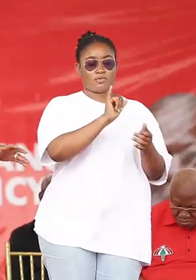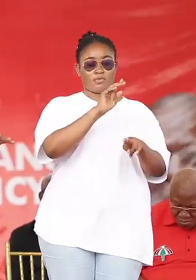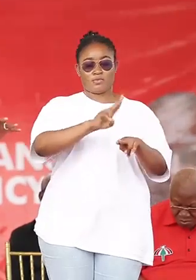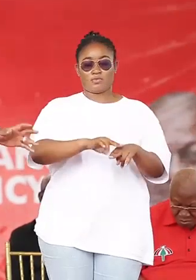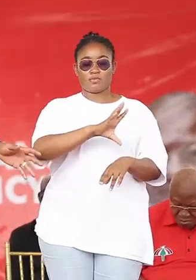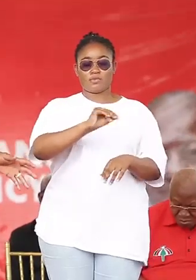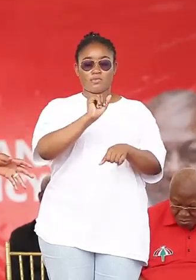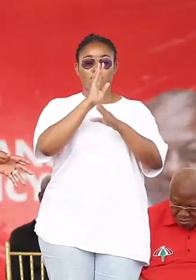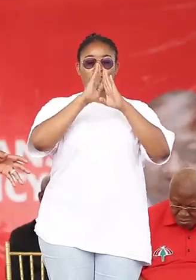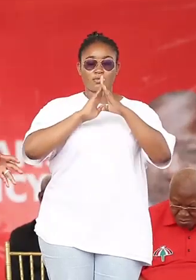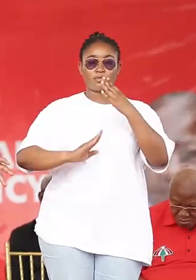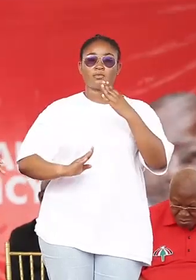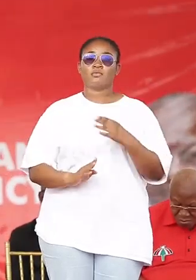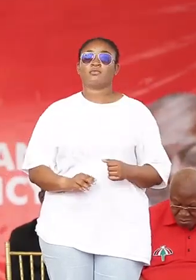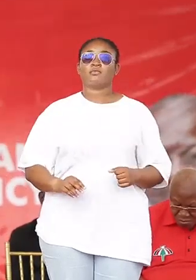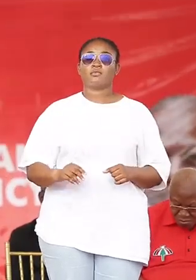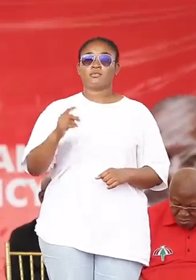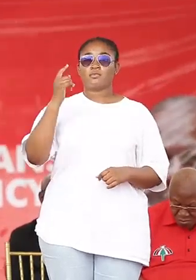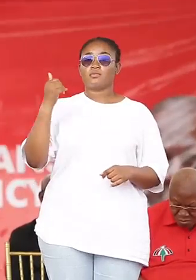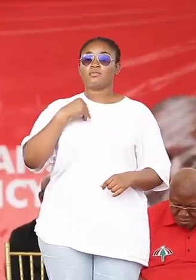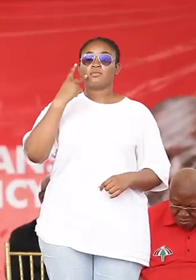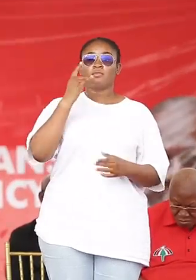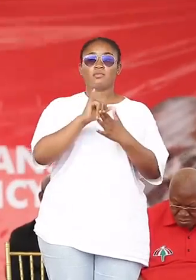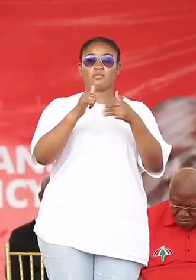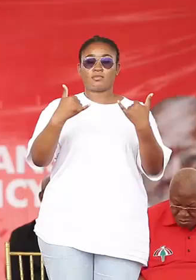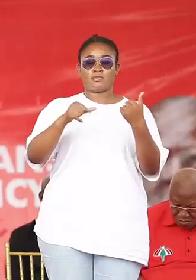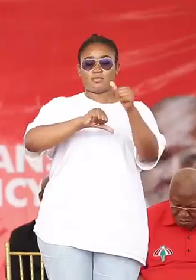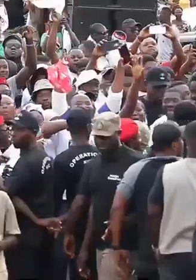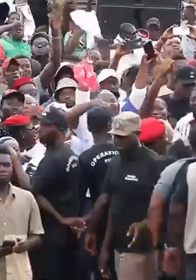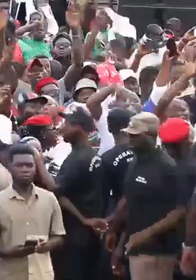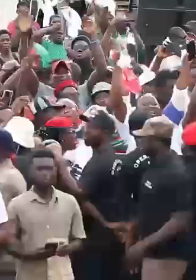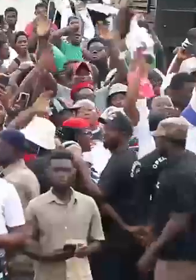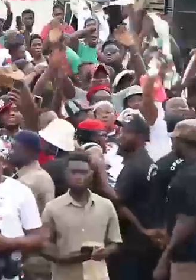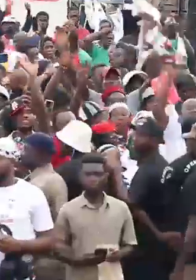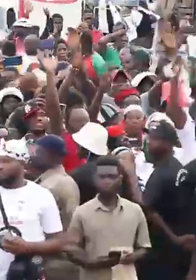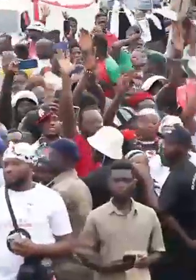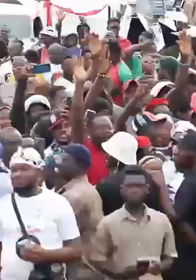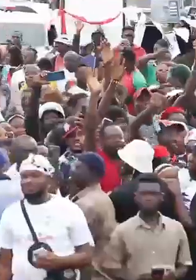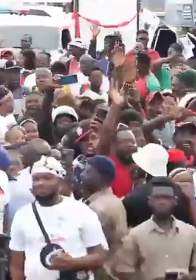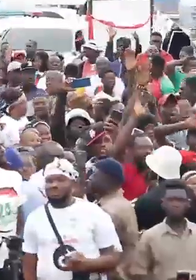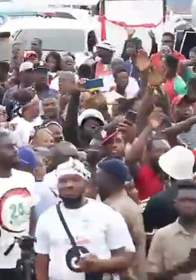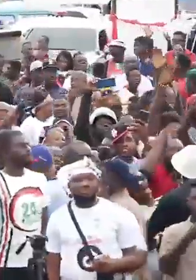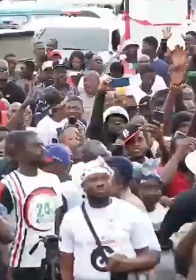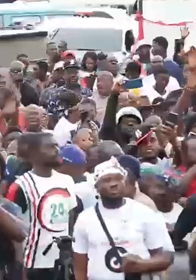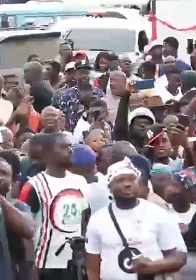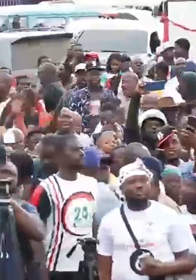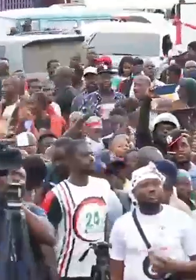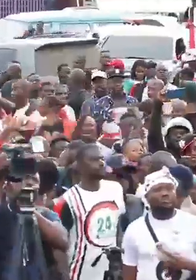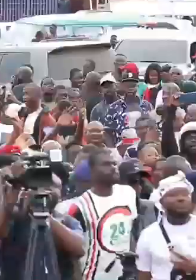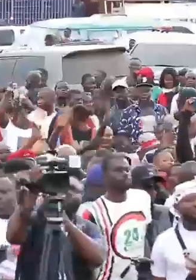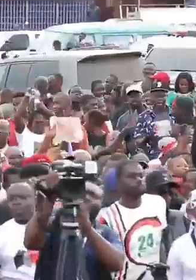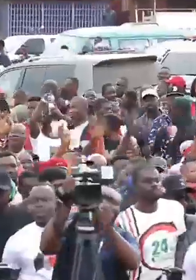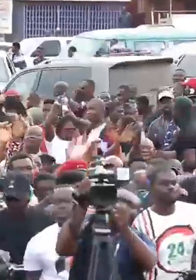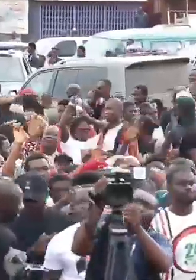na honye di yin. Mevoun se nan se on nante, ase onso ye kampa ni adyade. Me belce mi